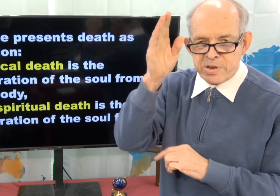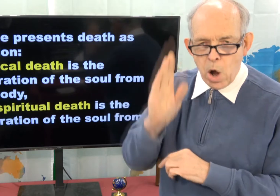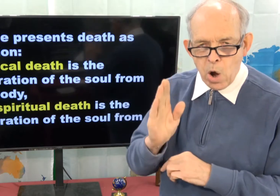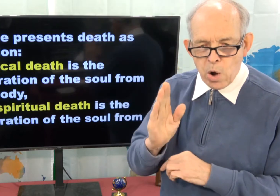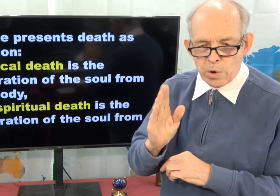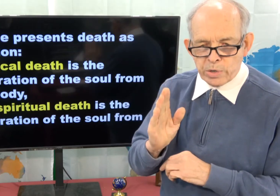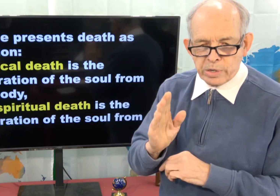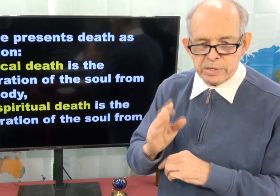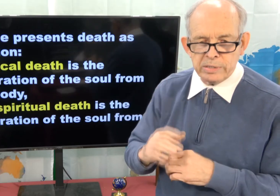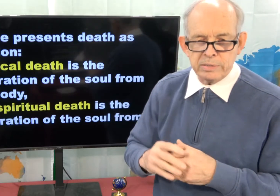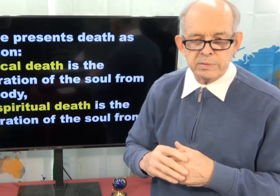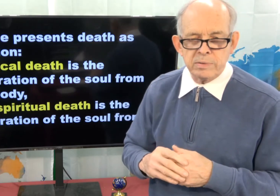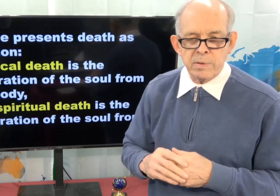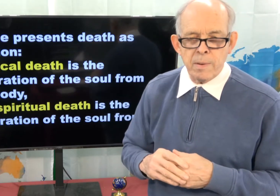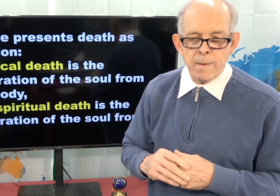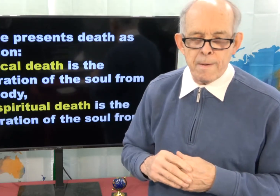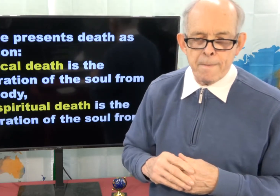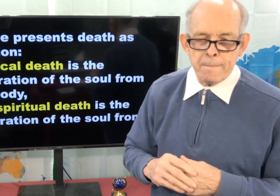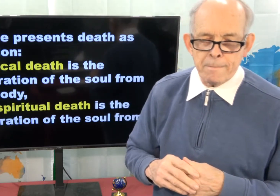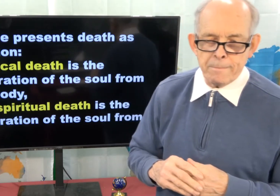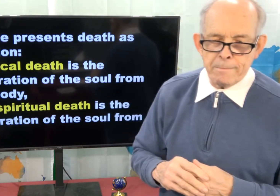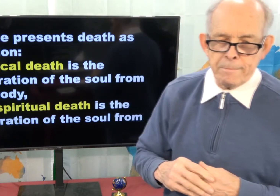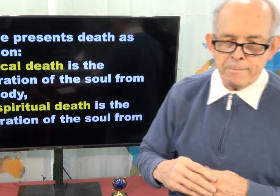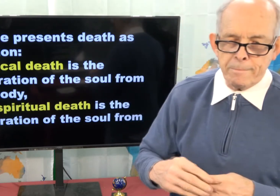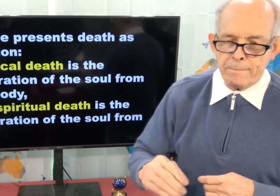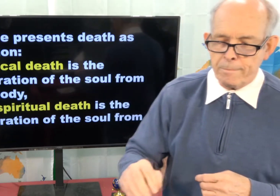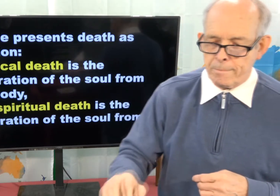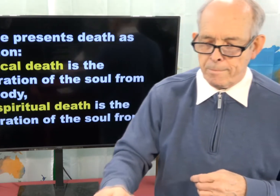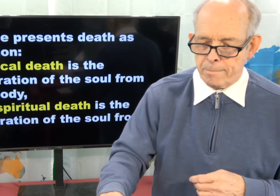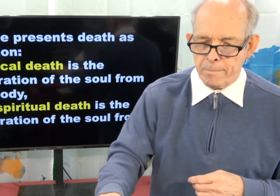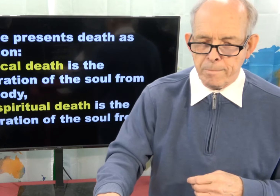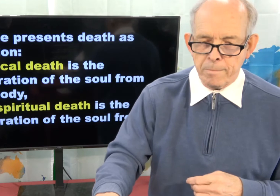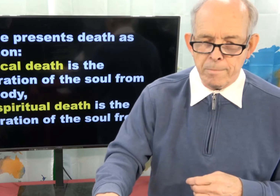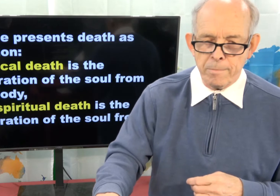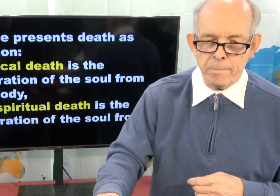God.